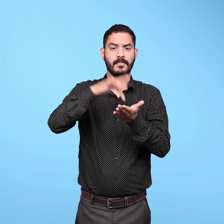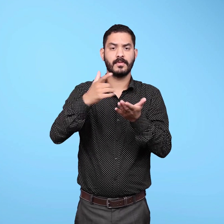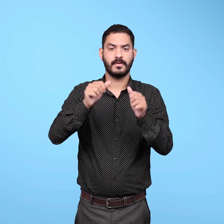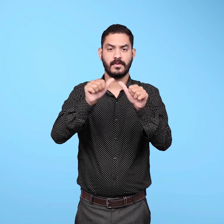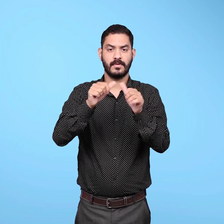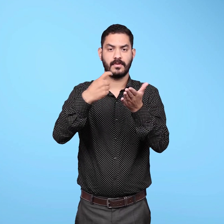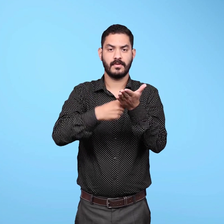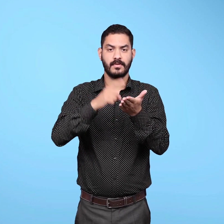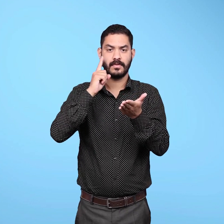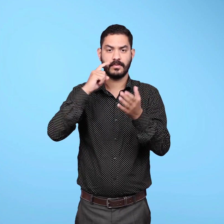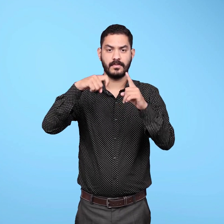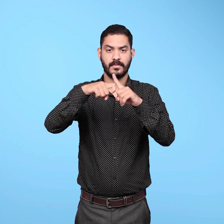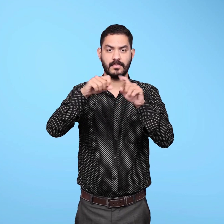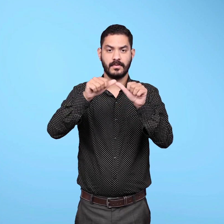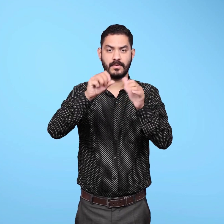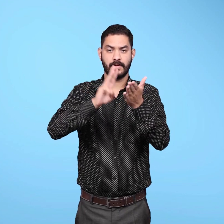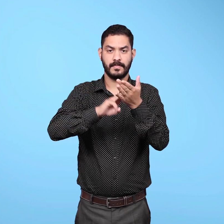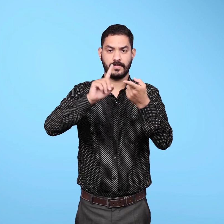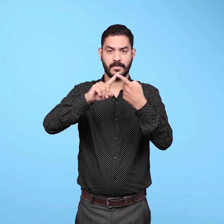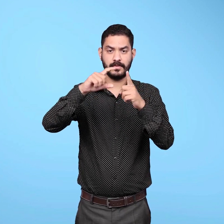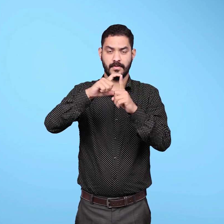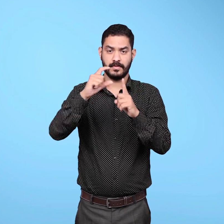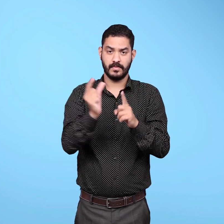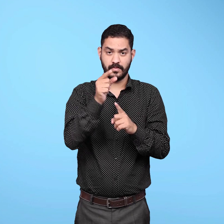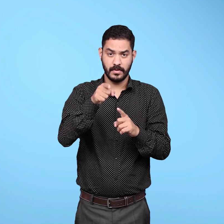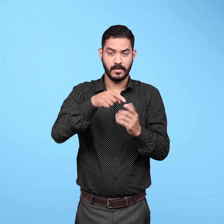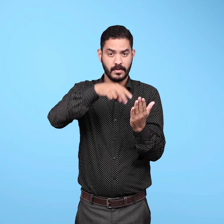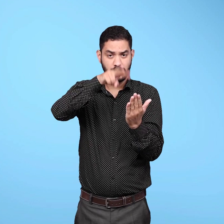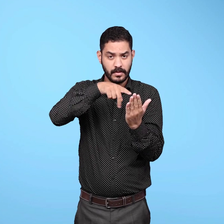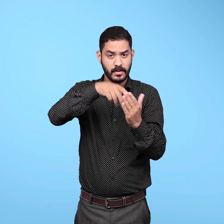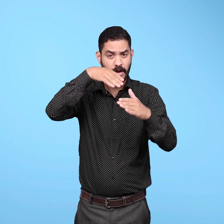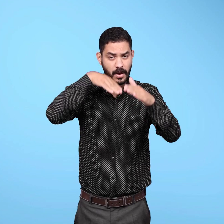the box on Rome on page 88.